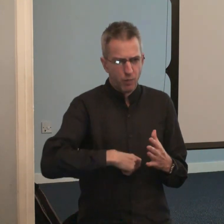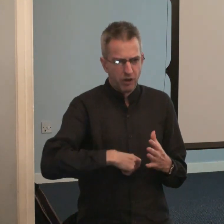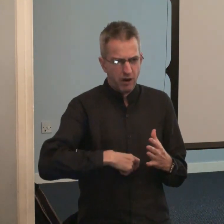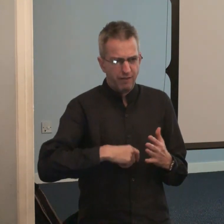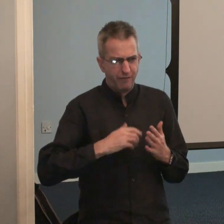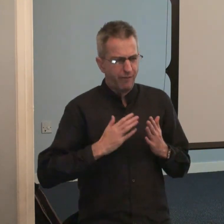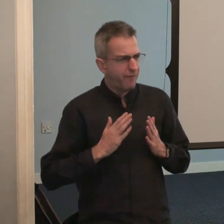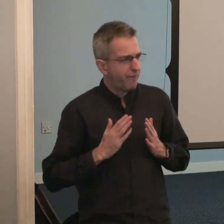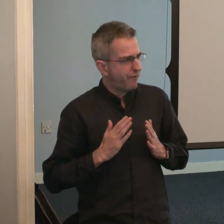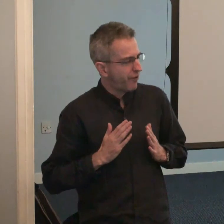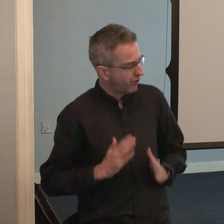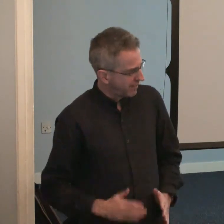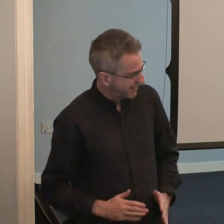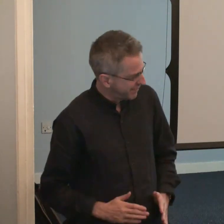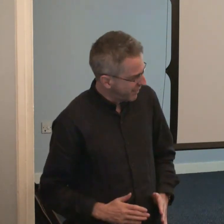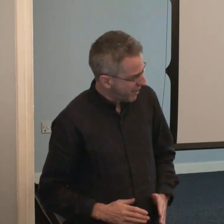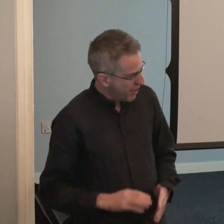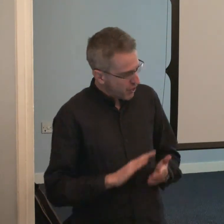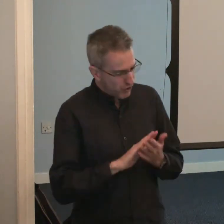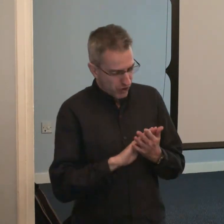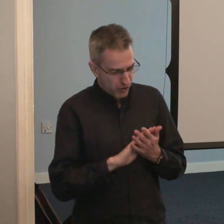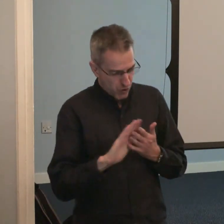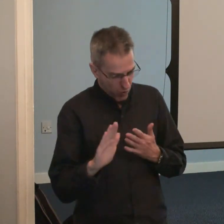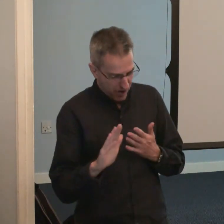in the UK, we have the